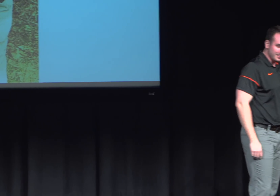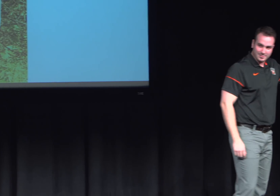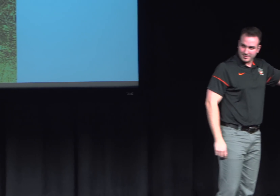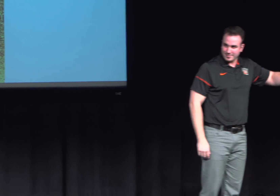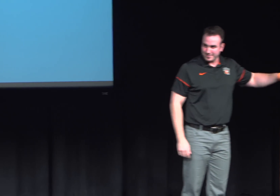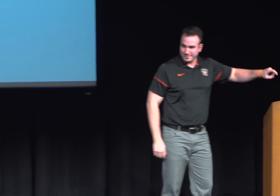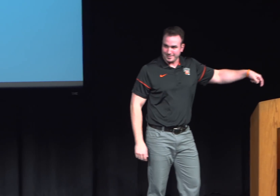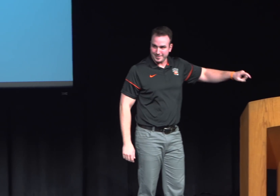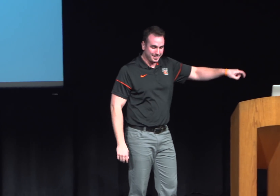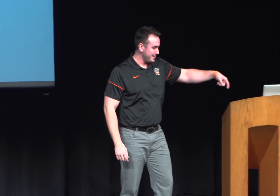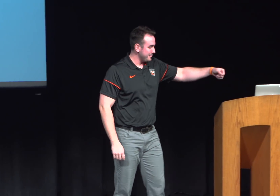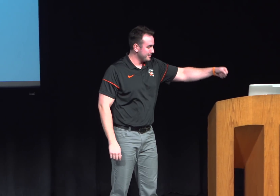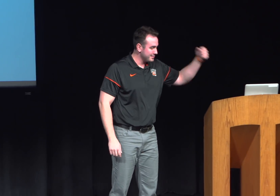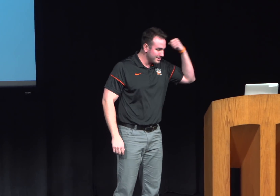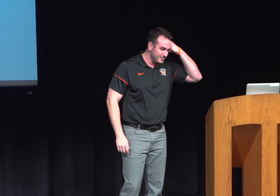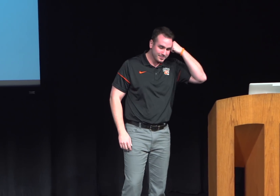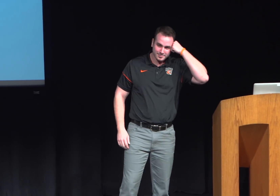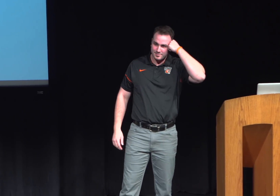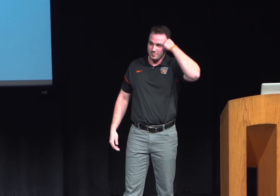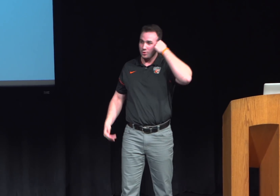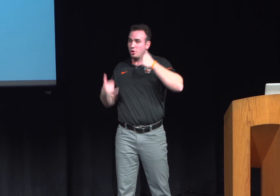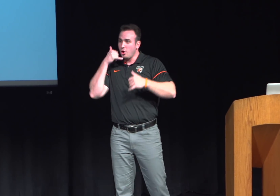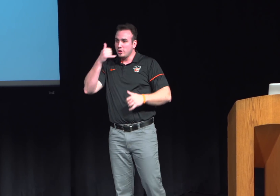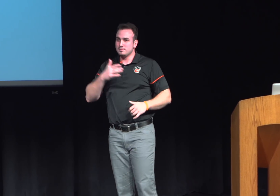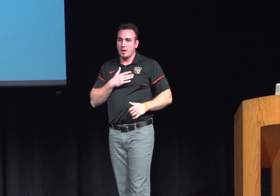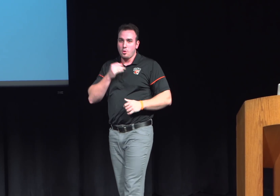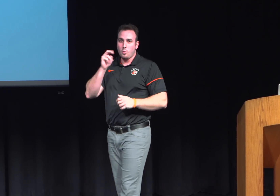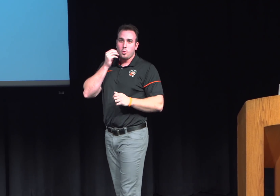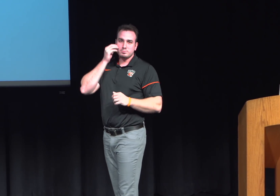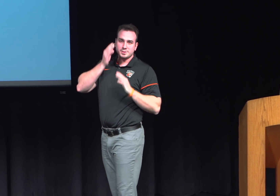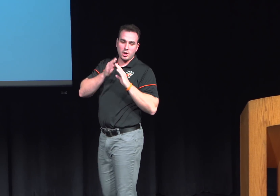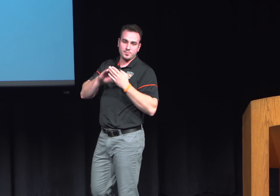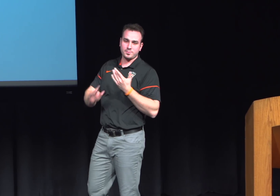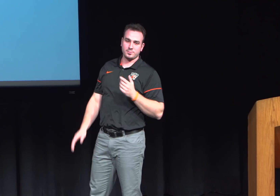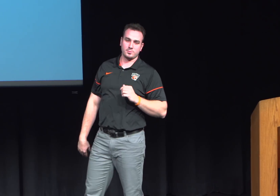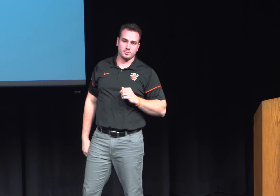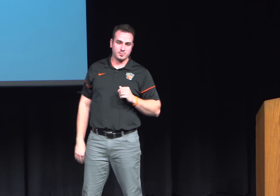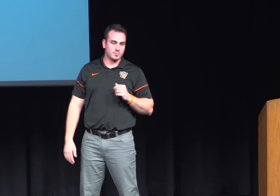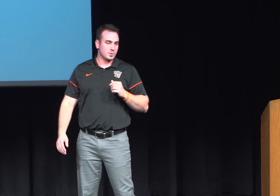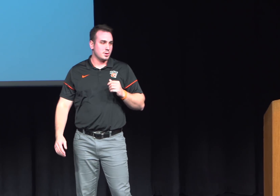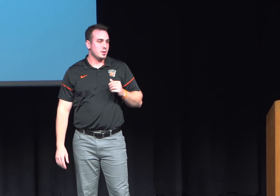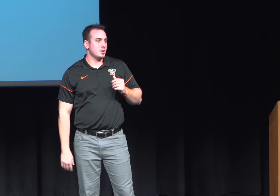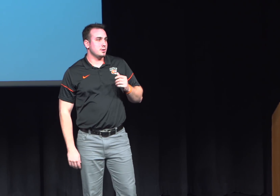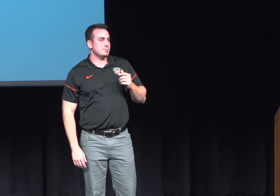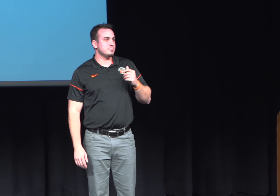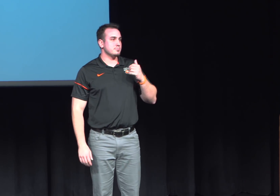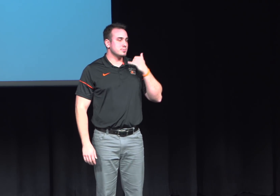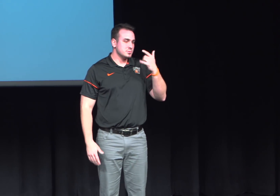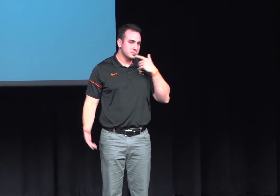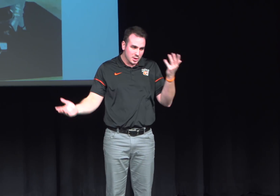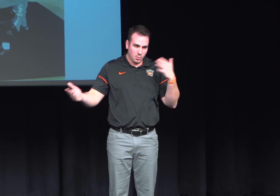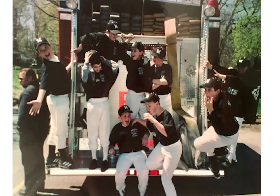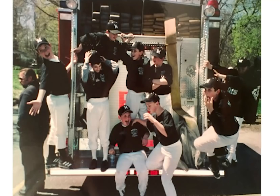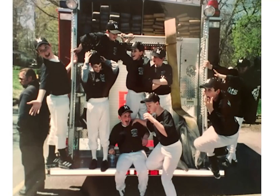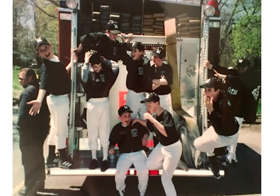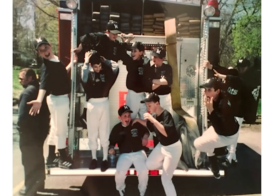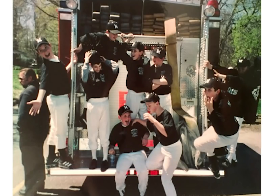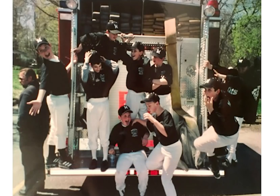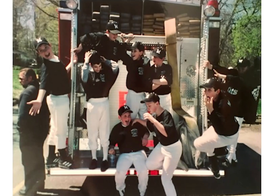Let me crank up our old phone over here again. And he called our hometown to sign me up for sports. So he says, I want to sign